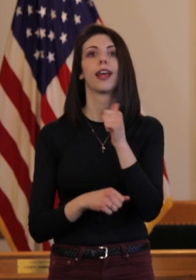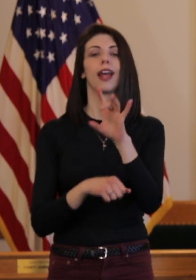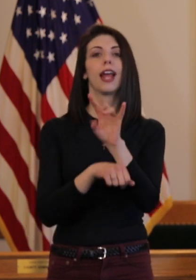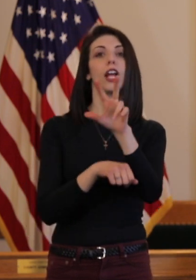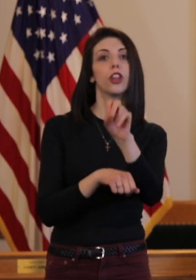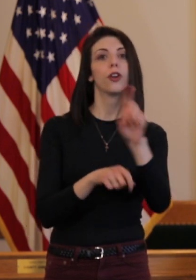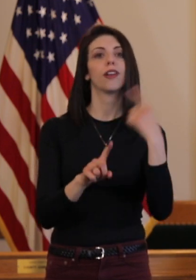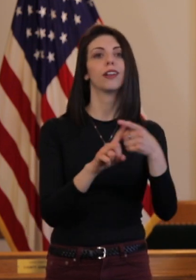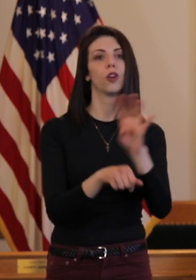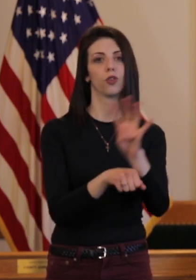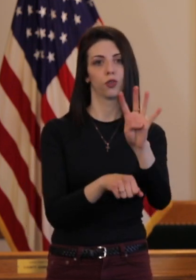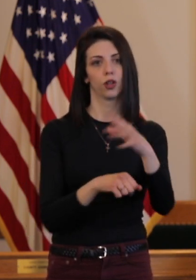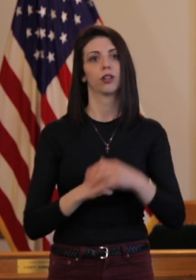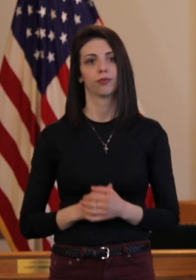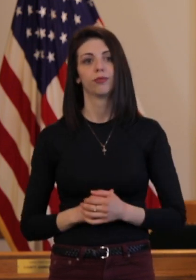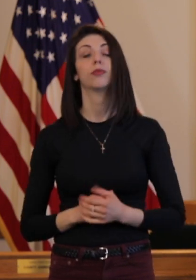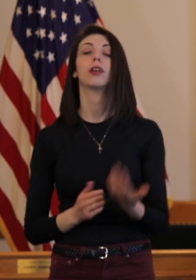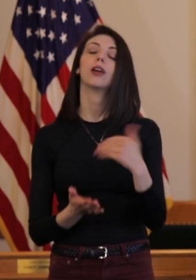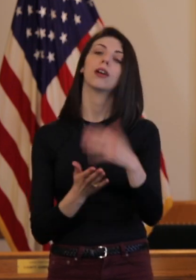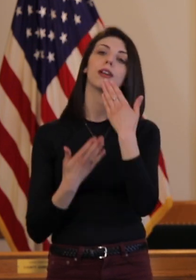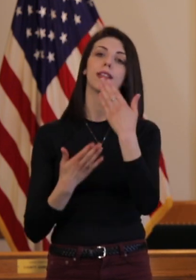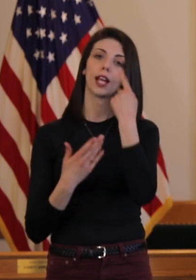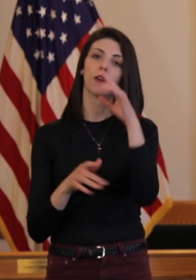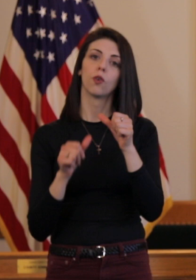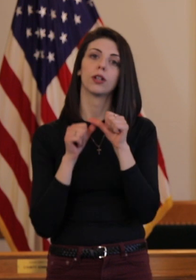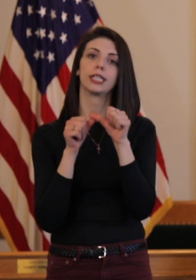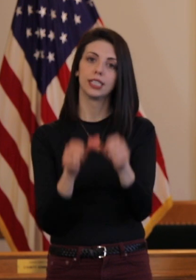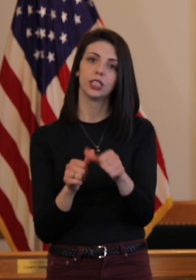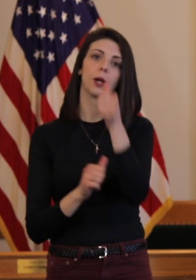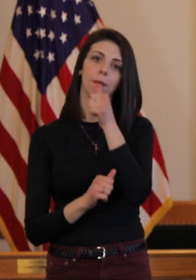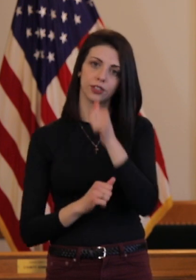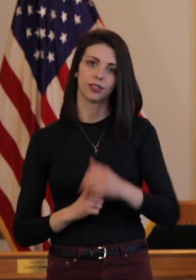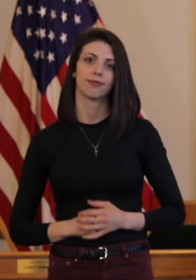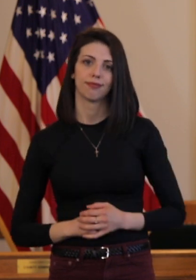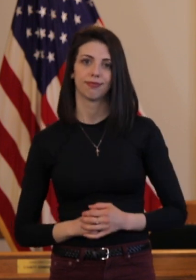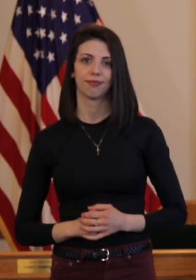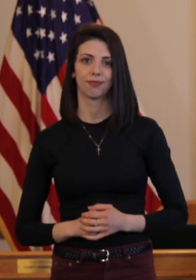4 p.m. Once again, I thank you for your continued patience and cooperation.